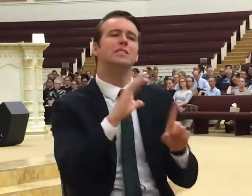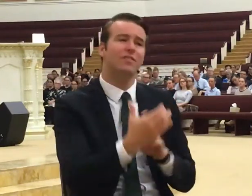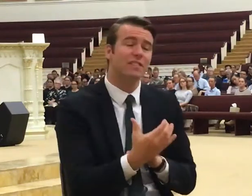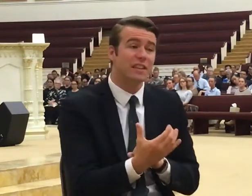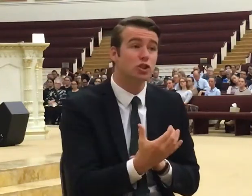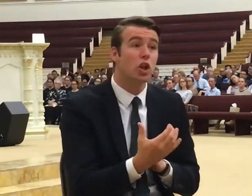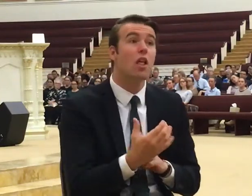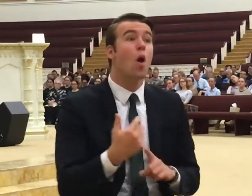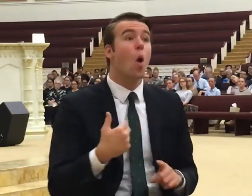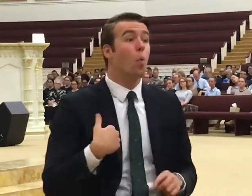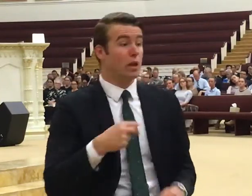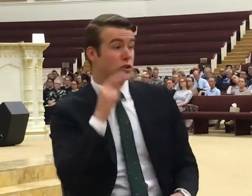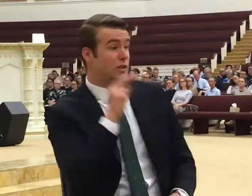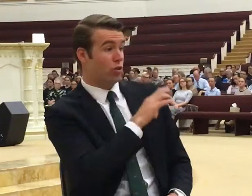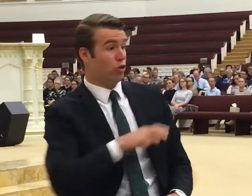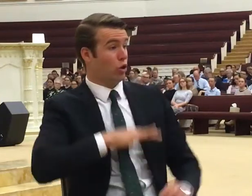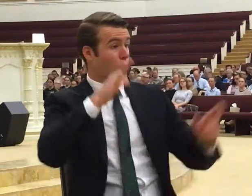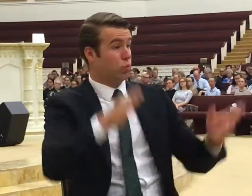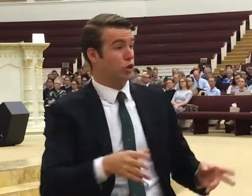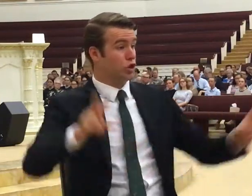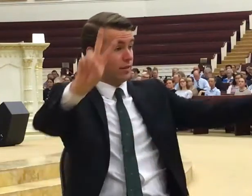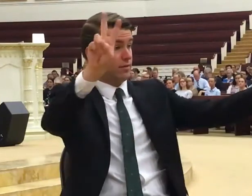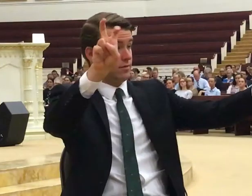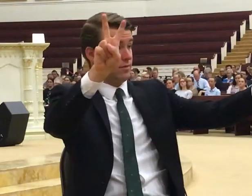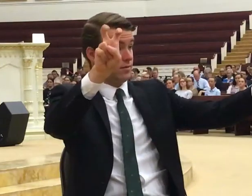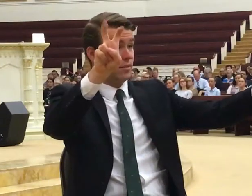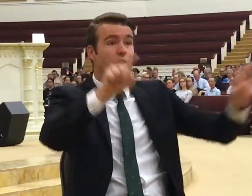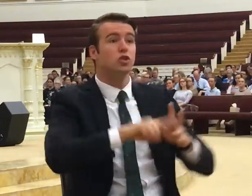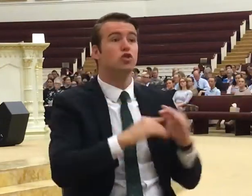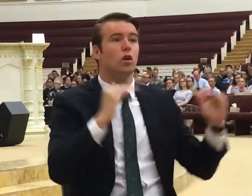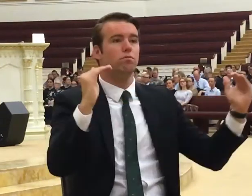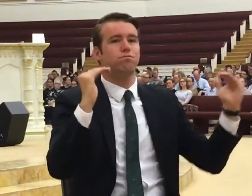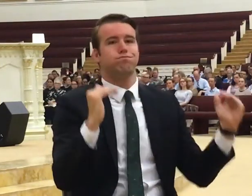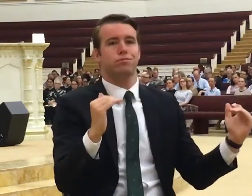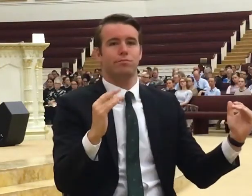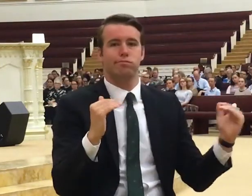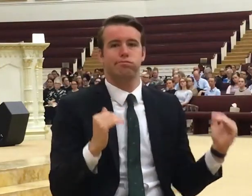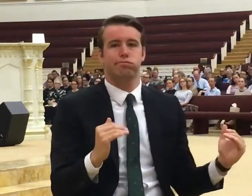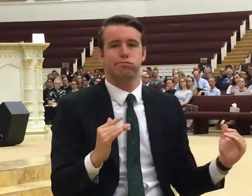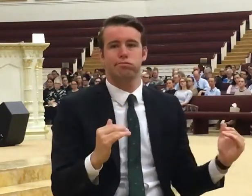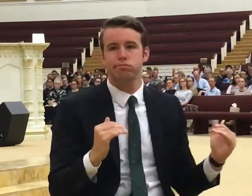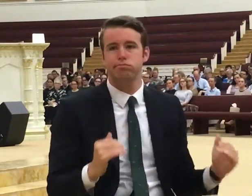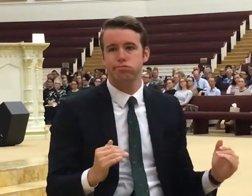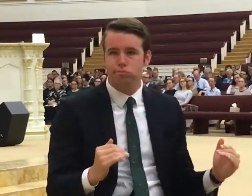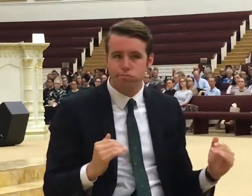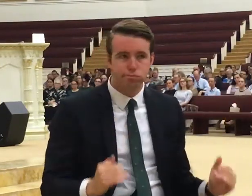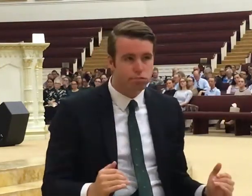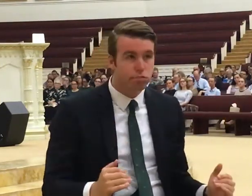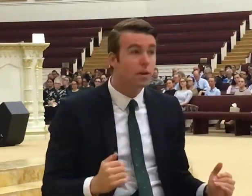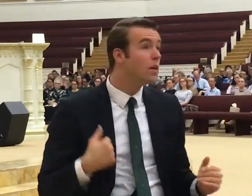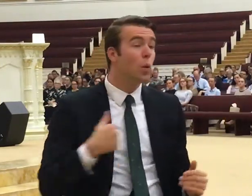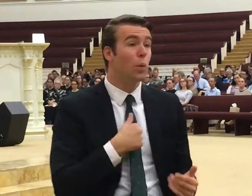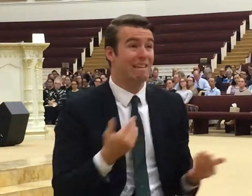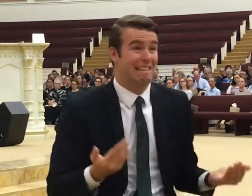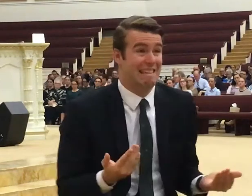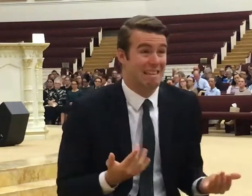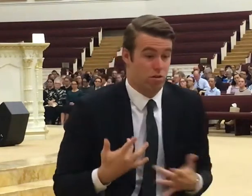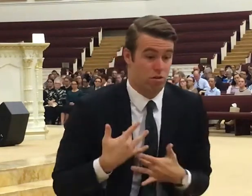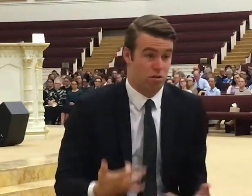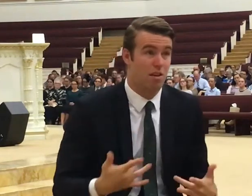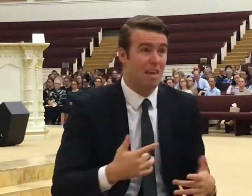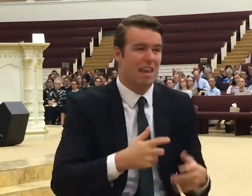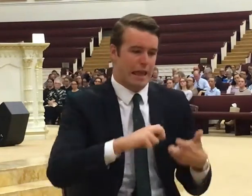Christendom is losing its place in our nation. And much of what we blame on issues in